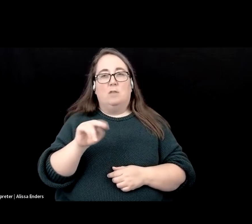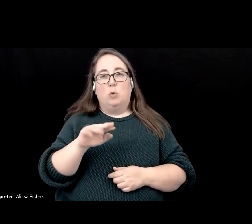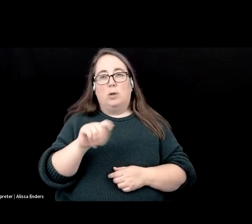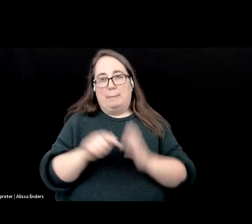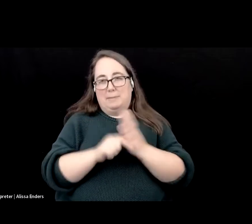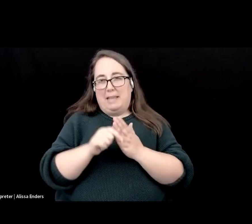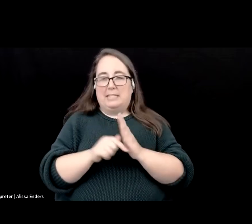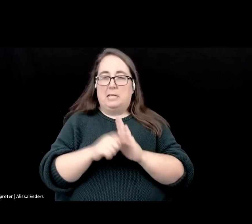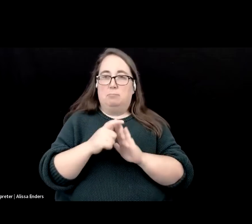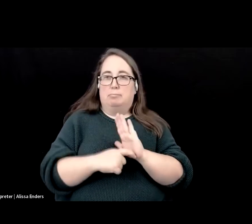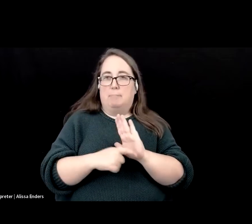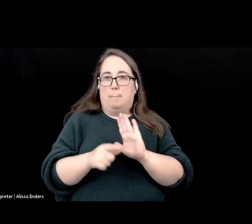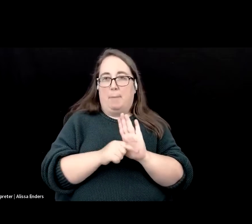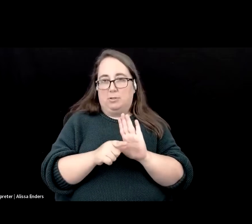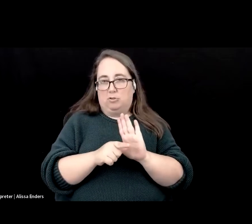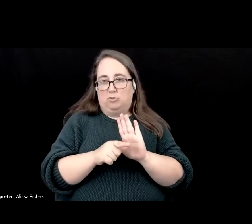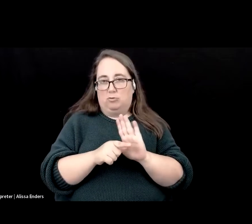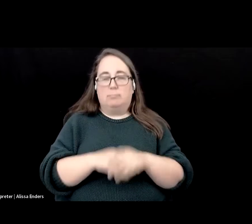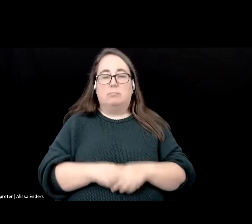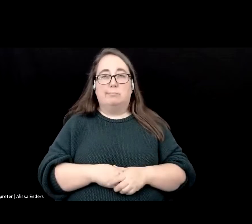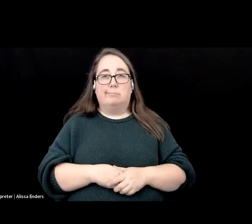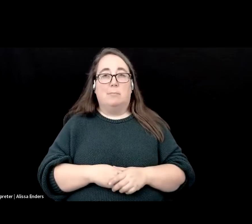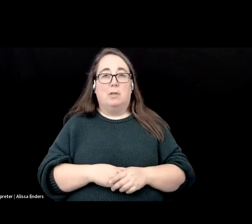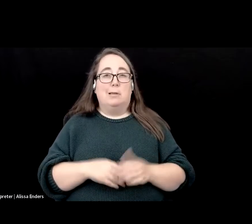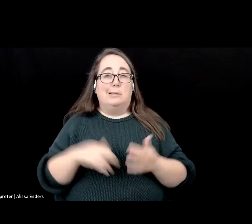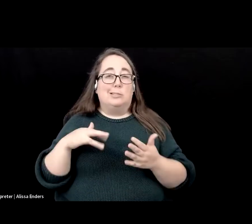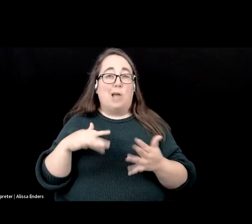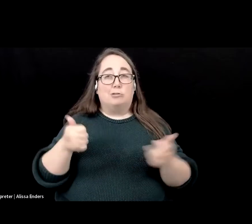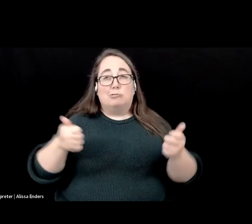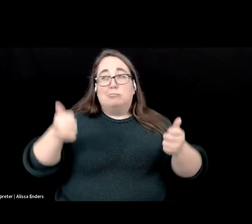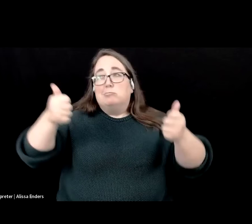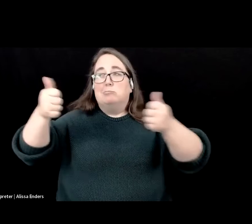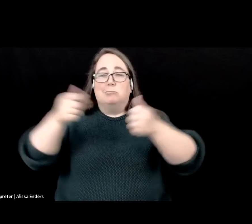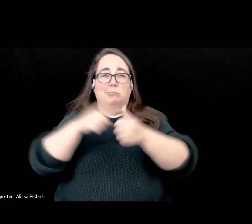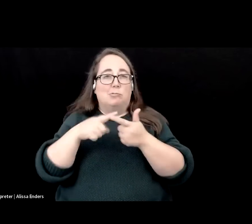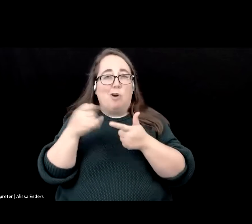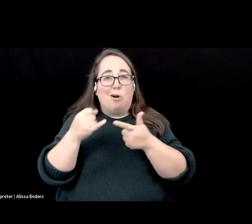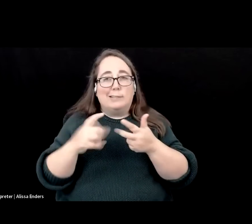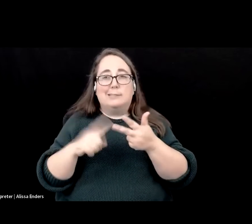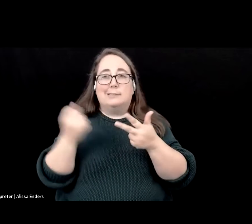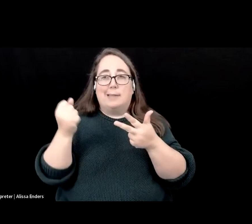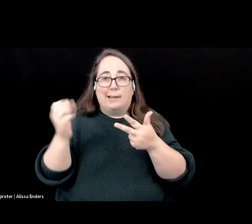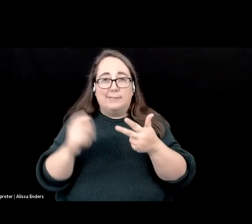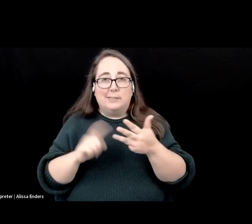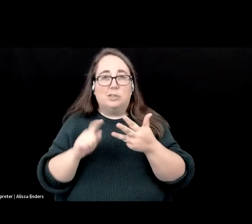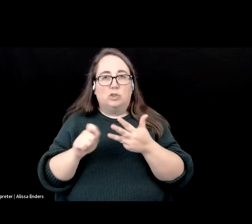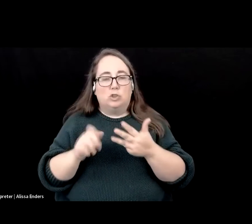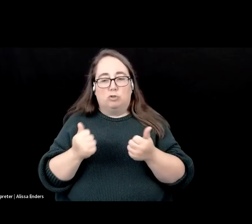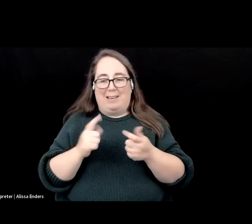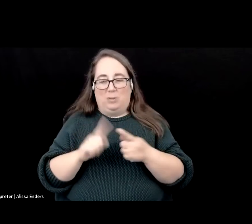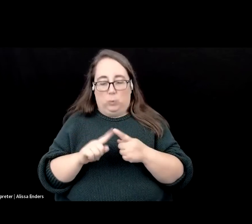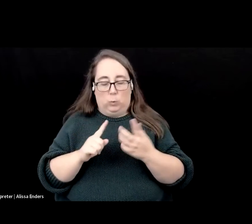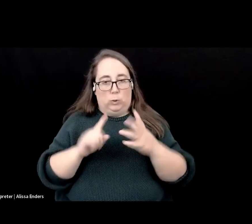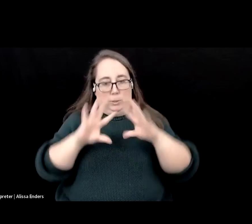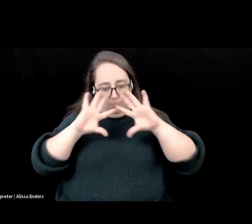Magazine, in which scholars from various fields, artists, activists, journalists, attempted in